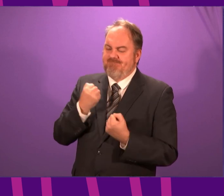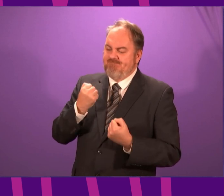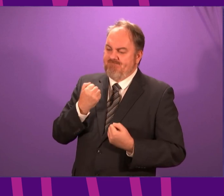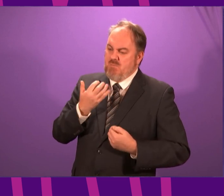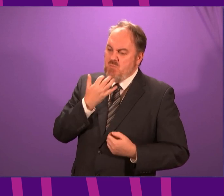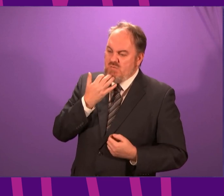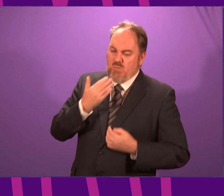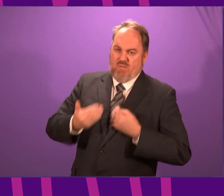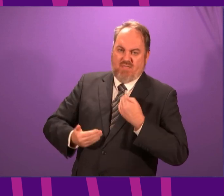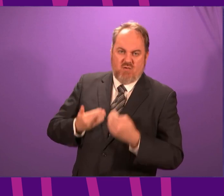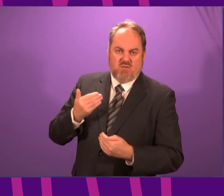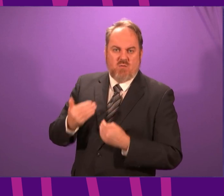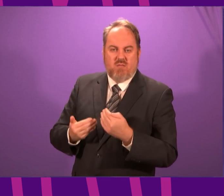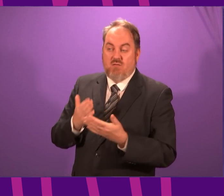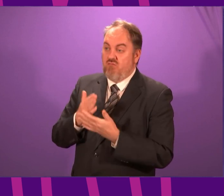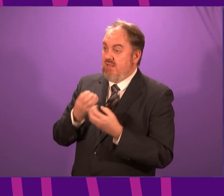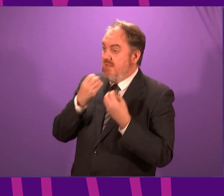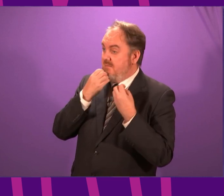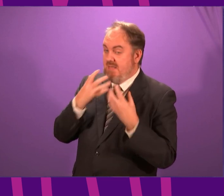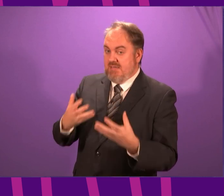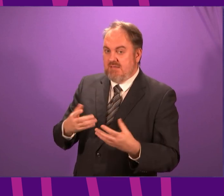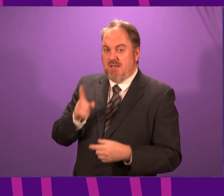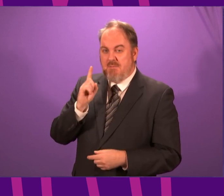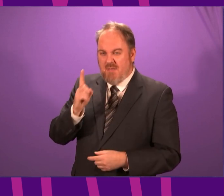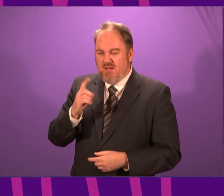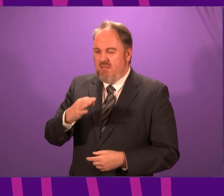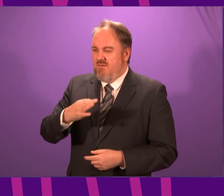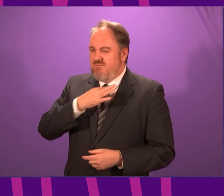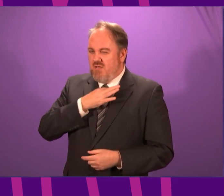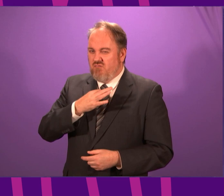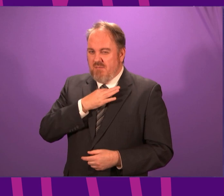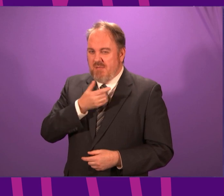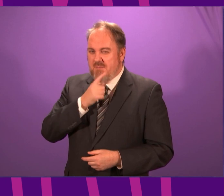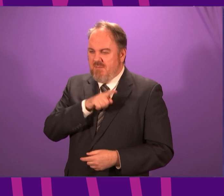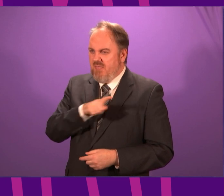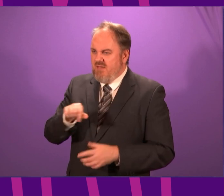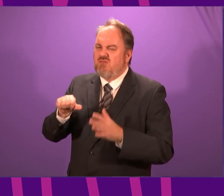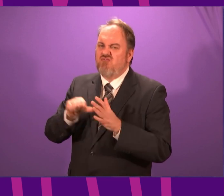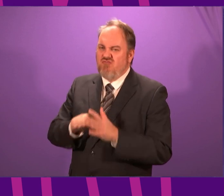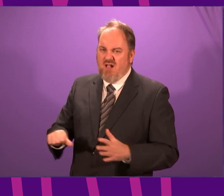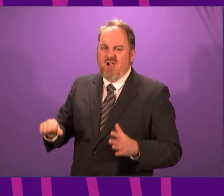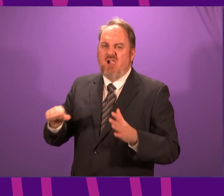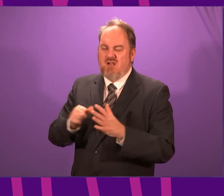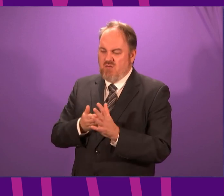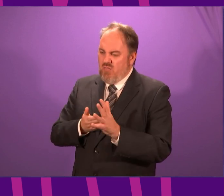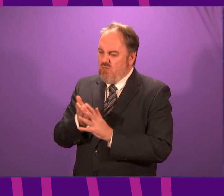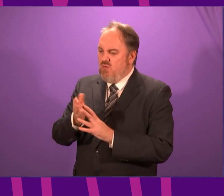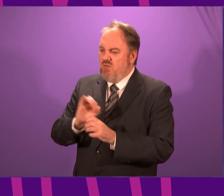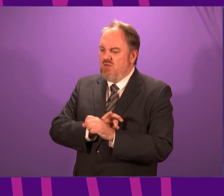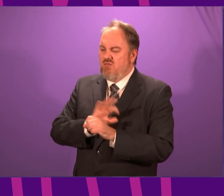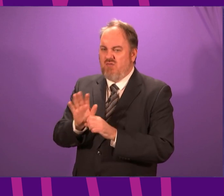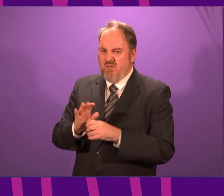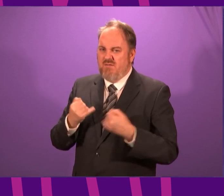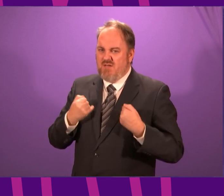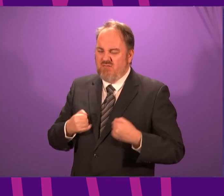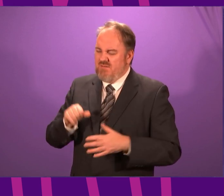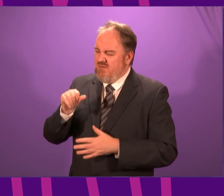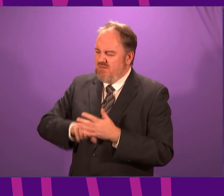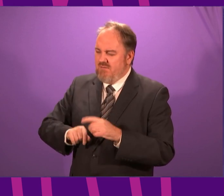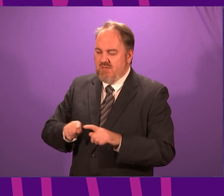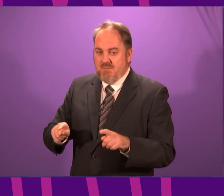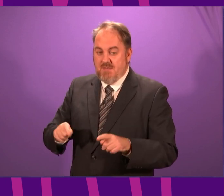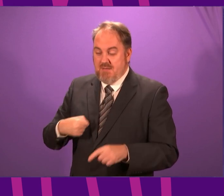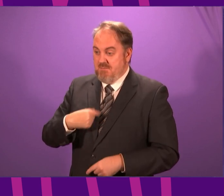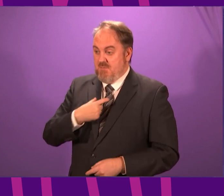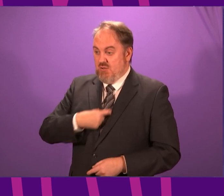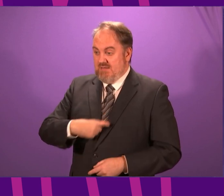inspiration to us all. For those who are most vulnerable, this is an especially difficult time. This hits close to home